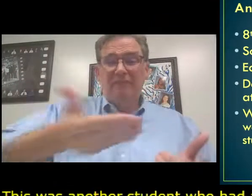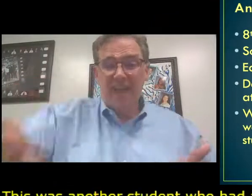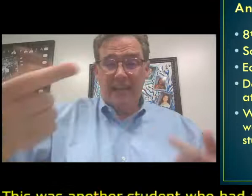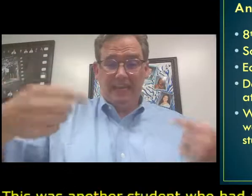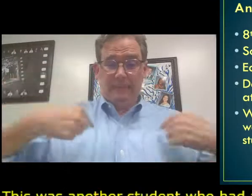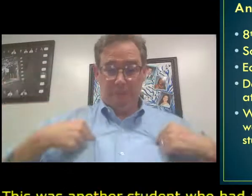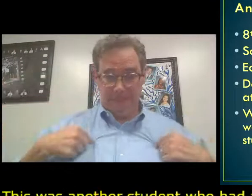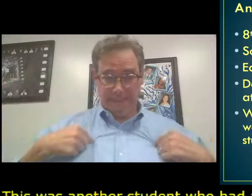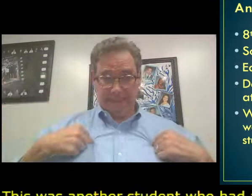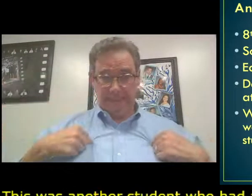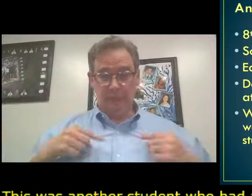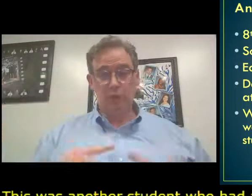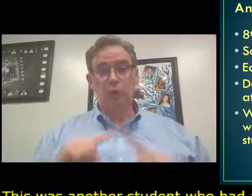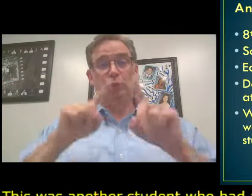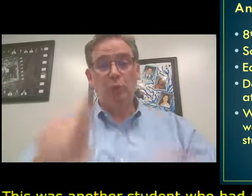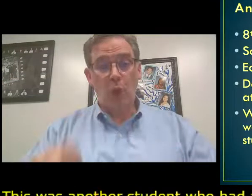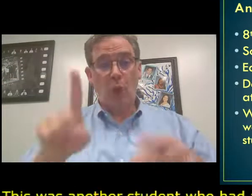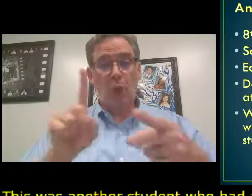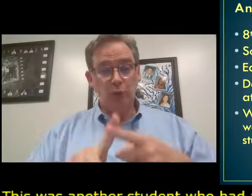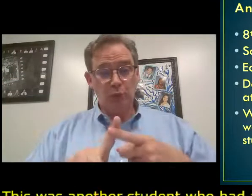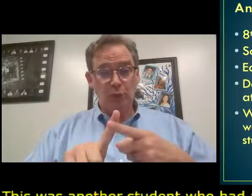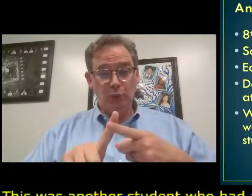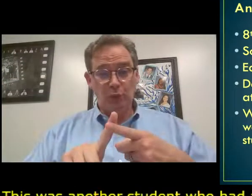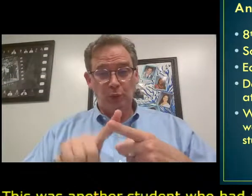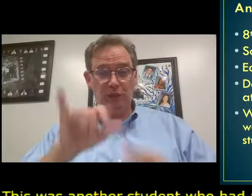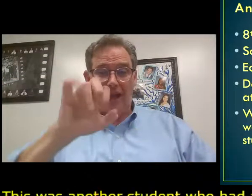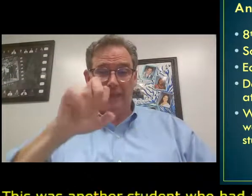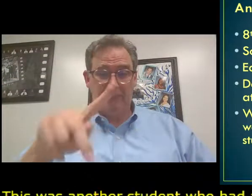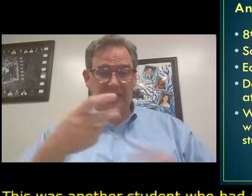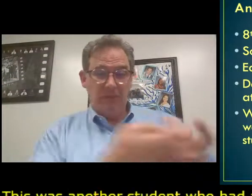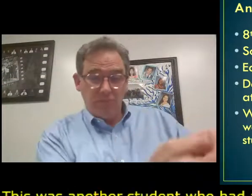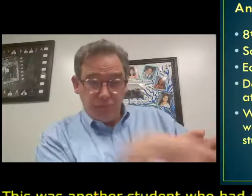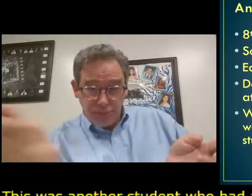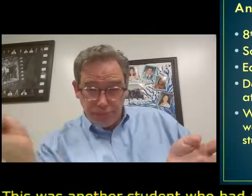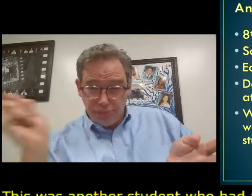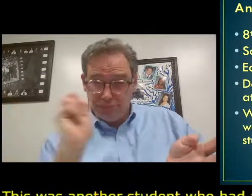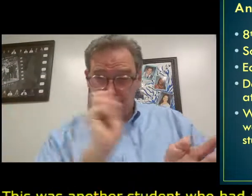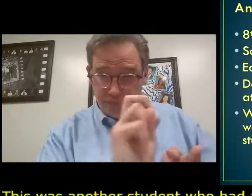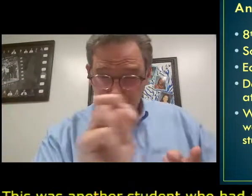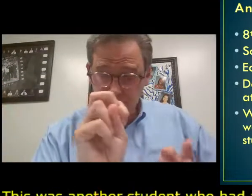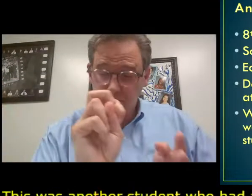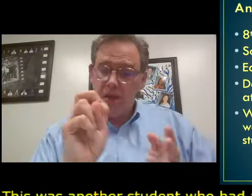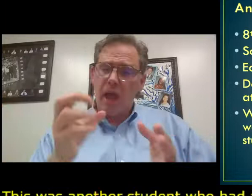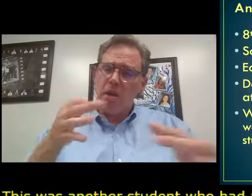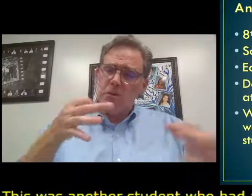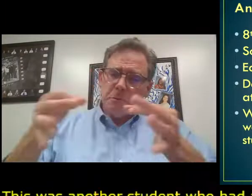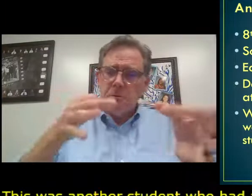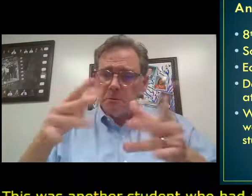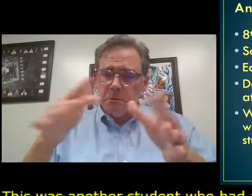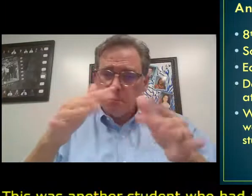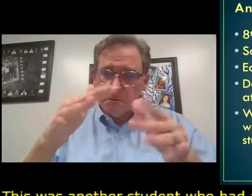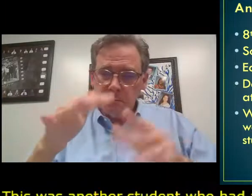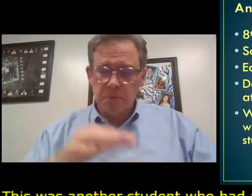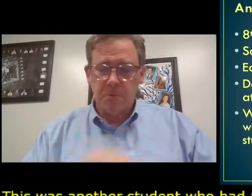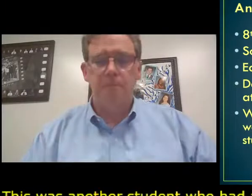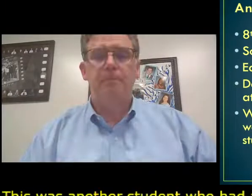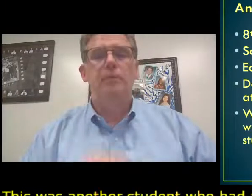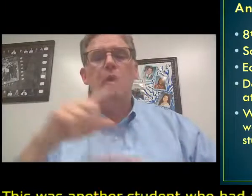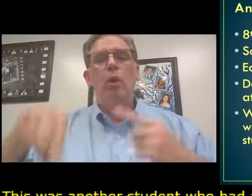They brought up the option. Again, the district invited me to go to the IEP.